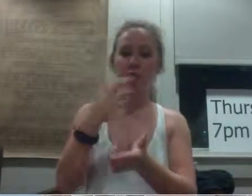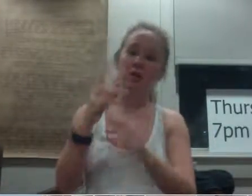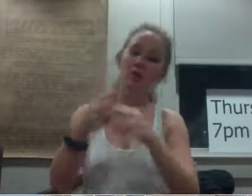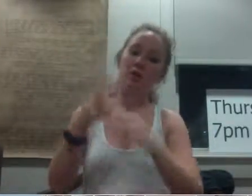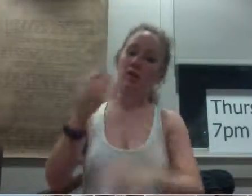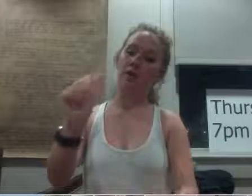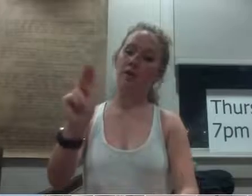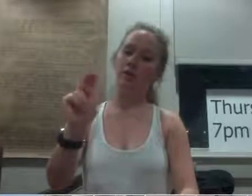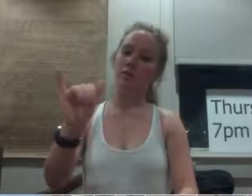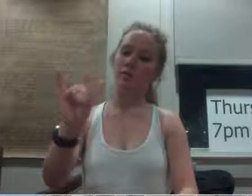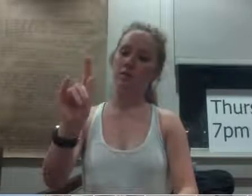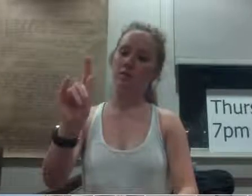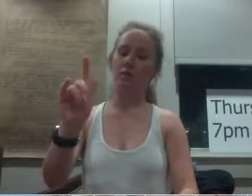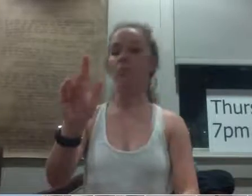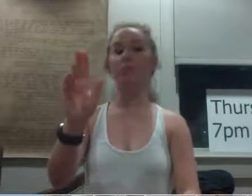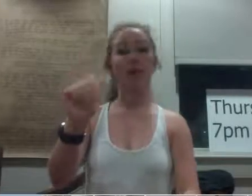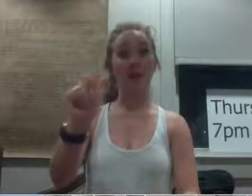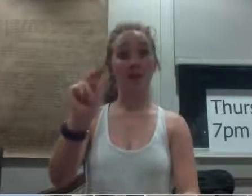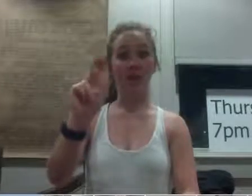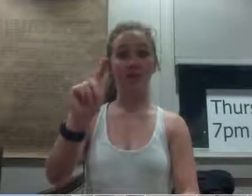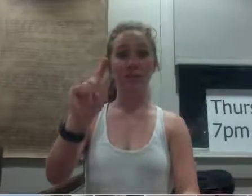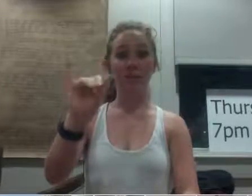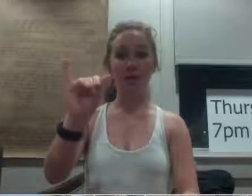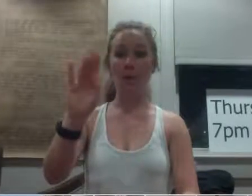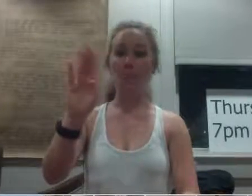You can take medicine called an